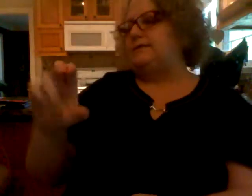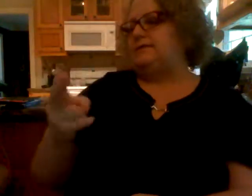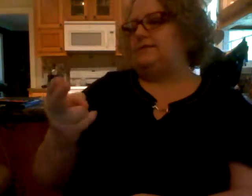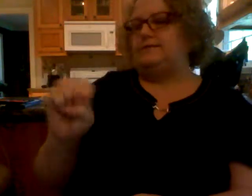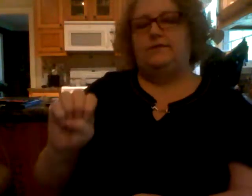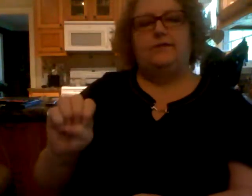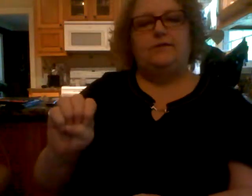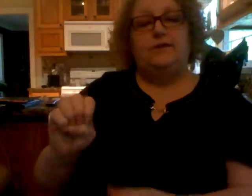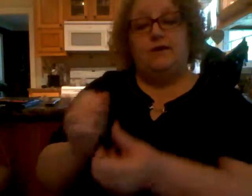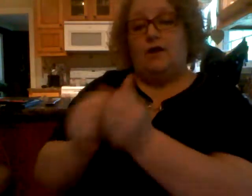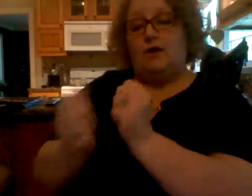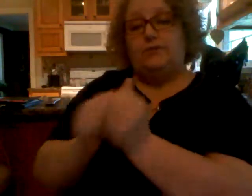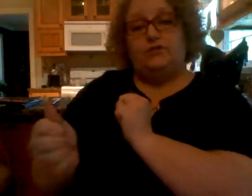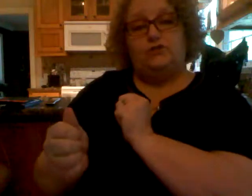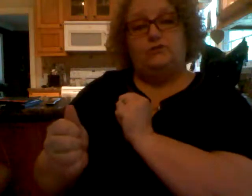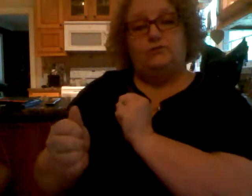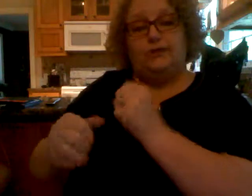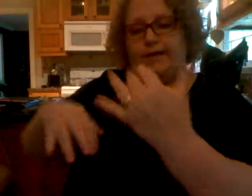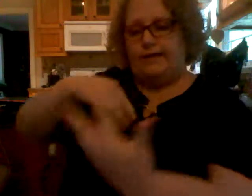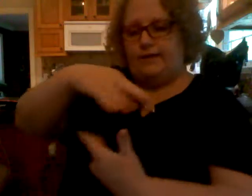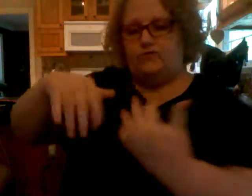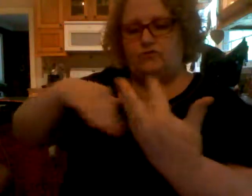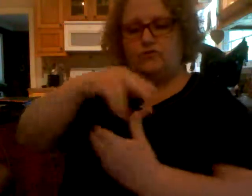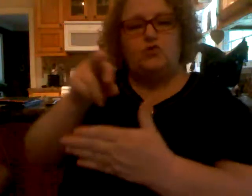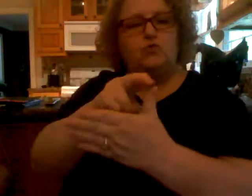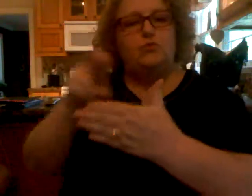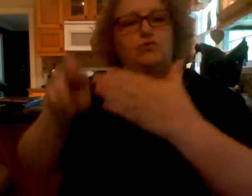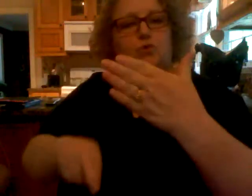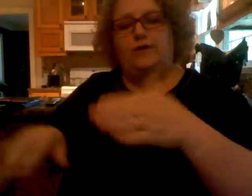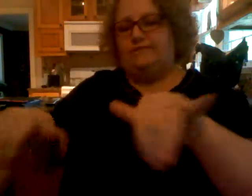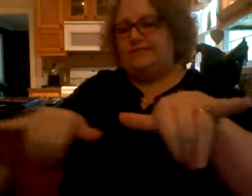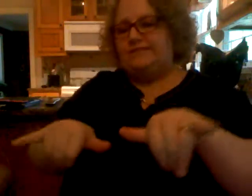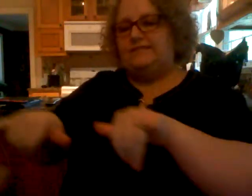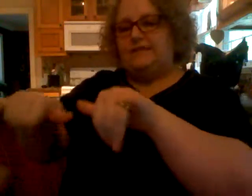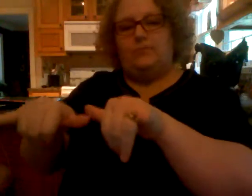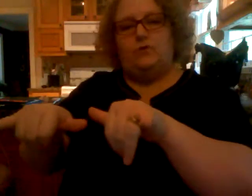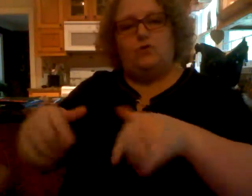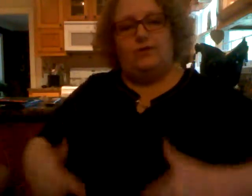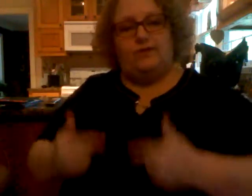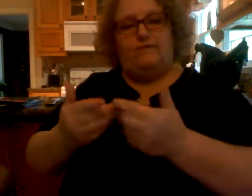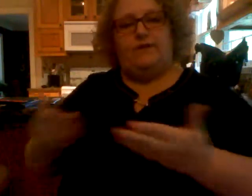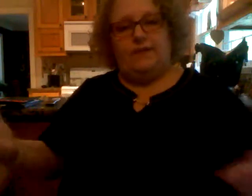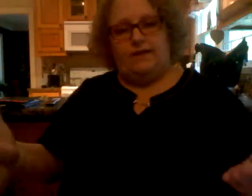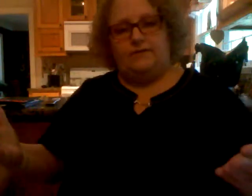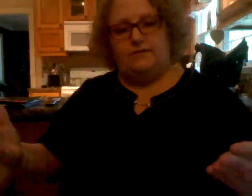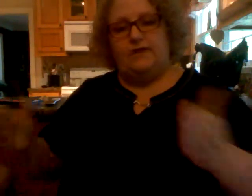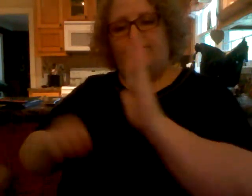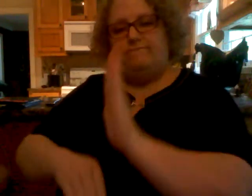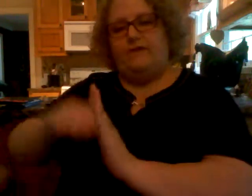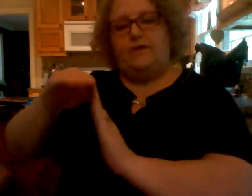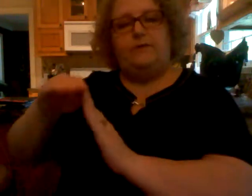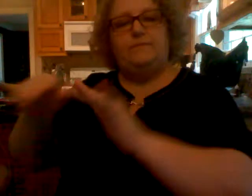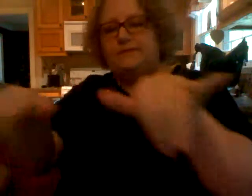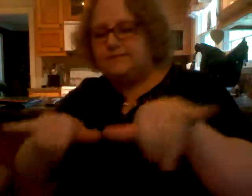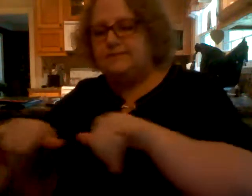an interaction that's a result of similar organisms filling similar niches. There's 2 different types of niches that we